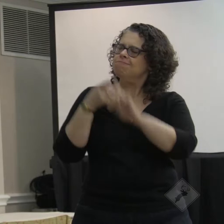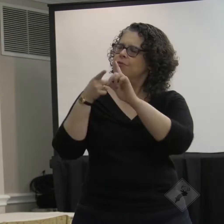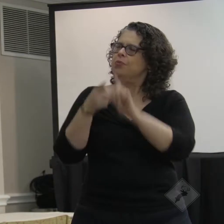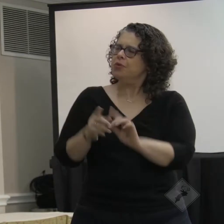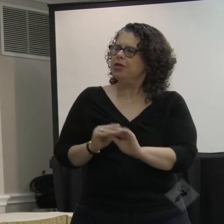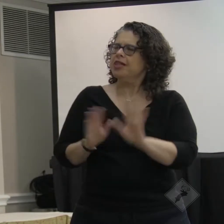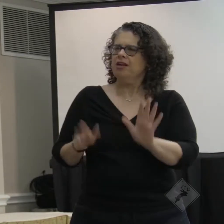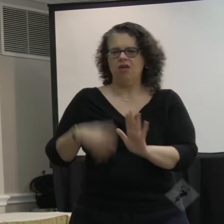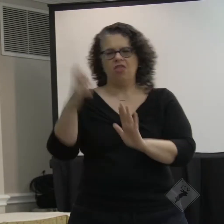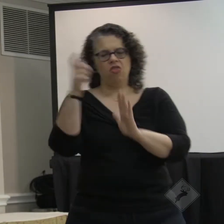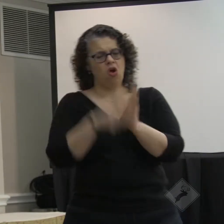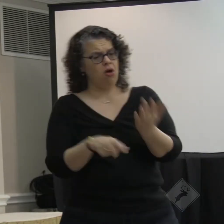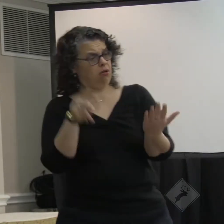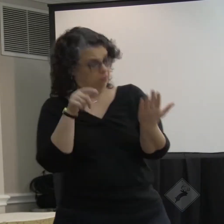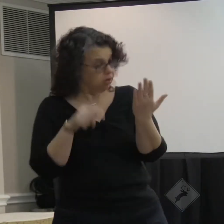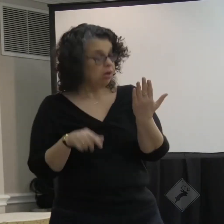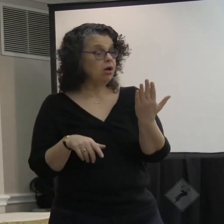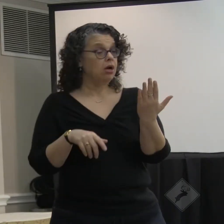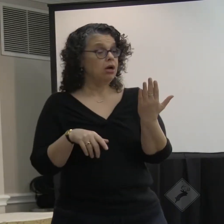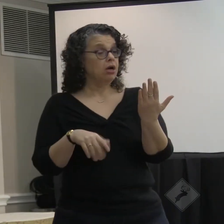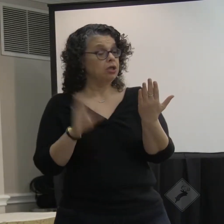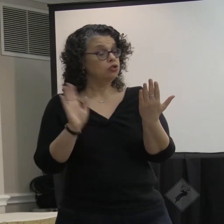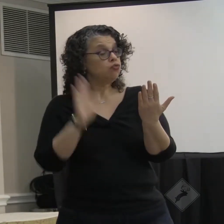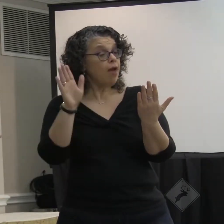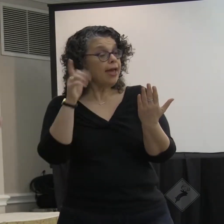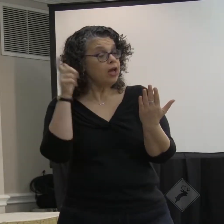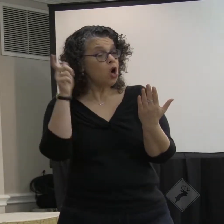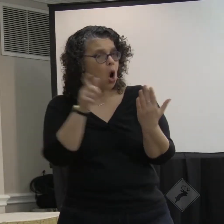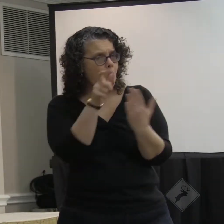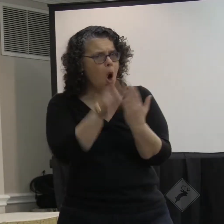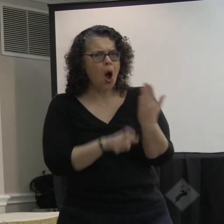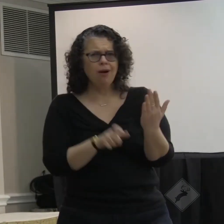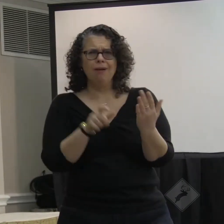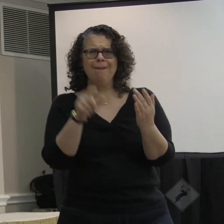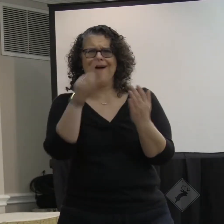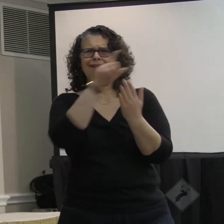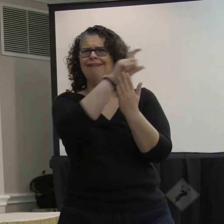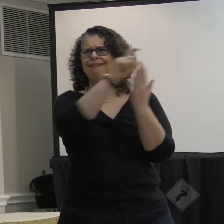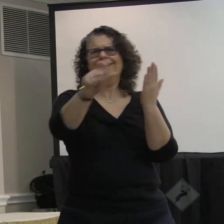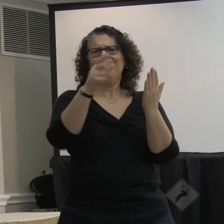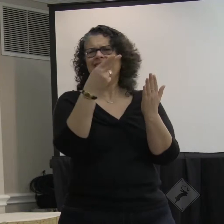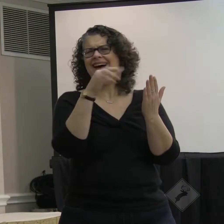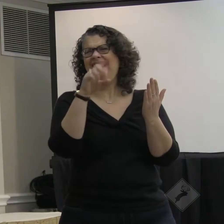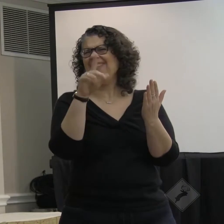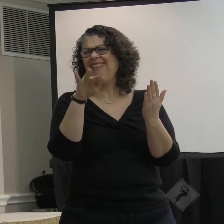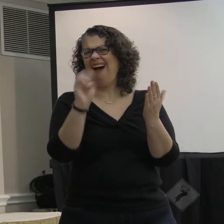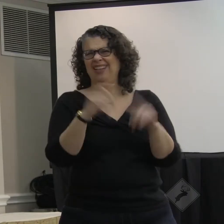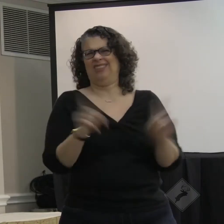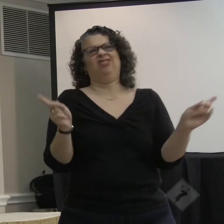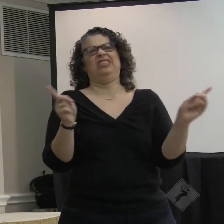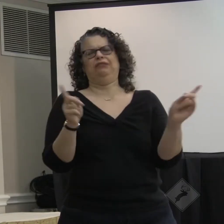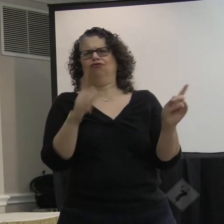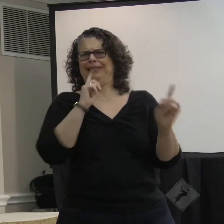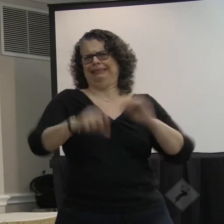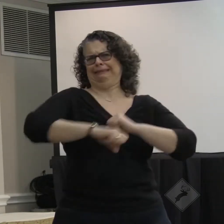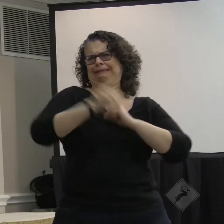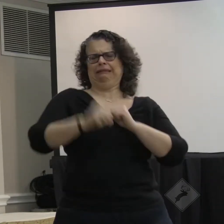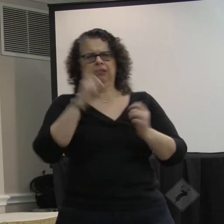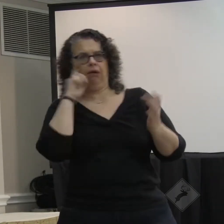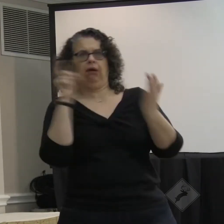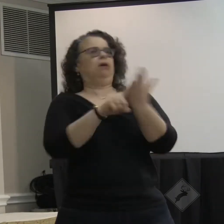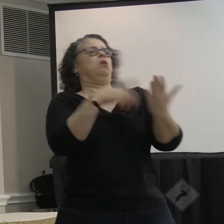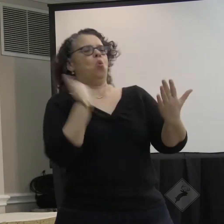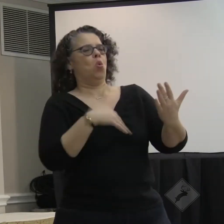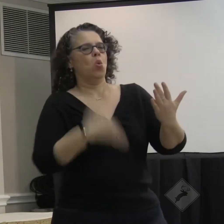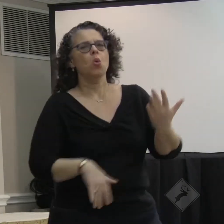the article comes out and the article itself is really great, but they've put a different headline on the top. They've put something really sensational on the top.